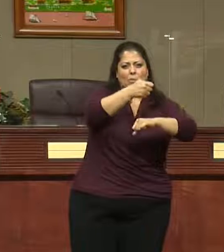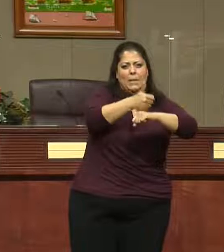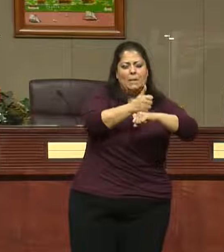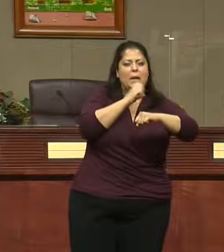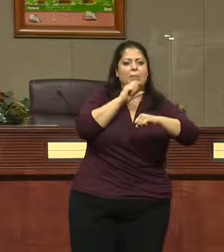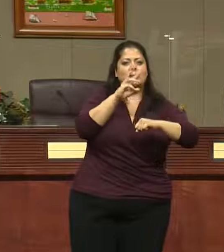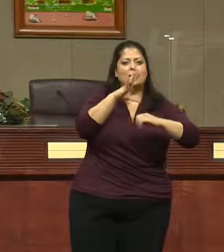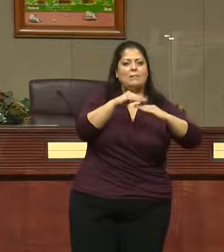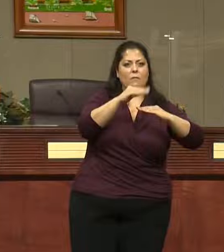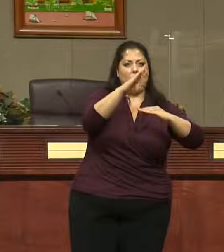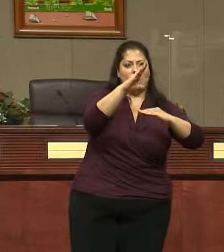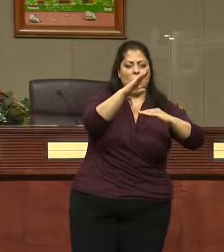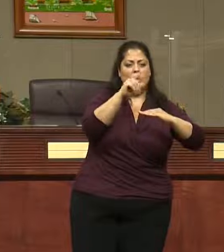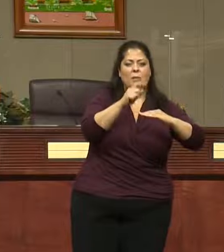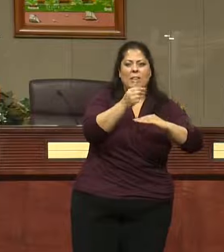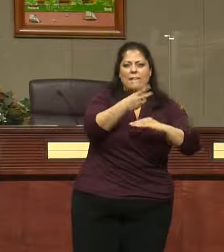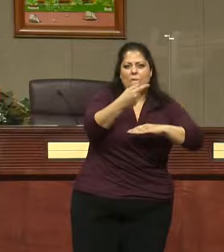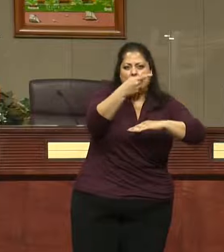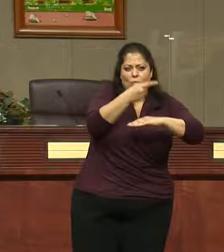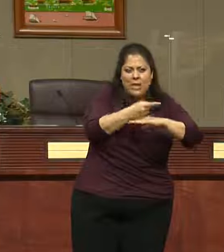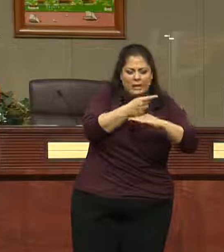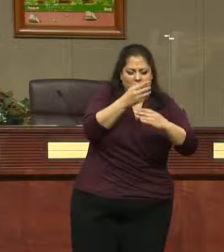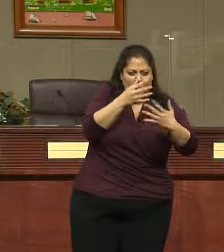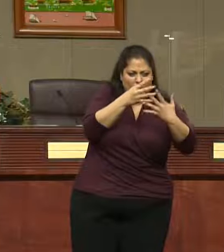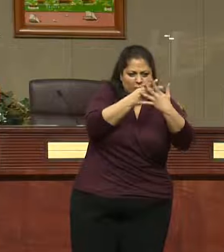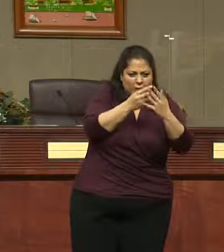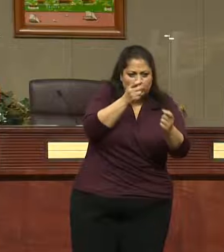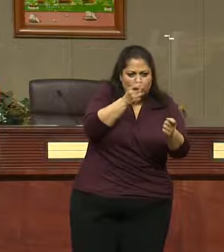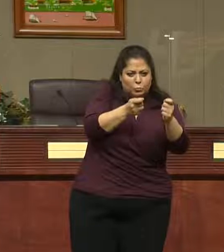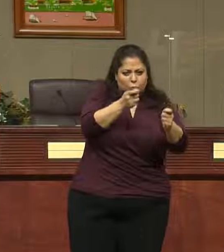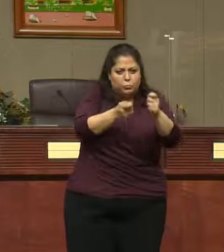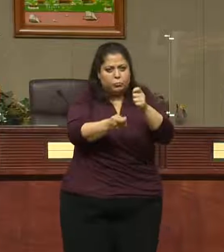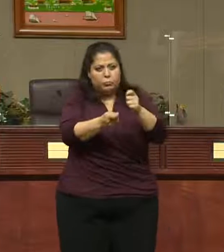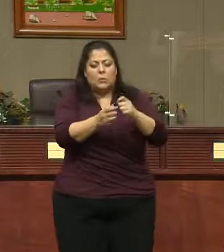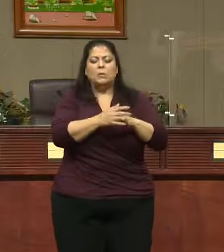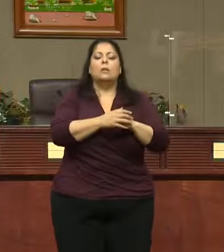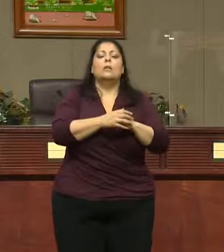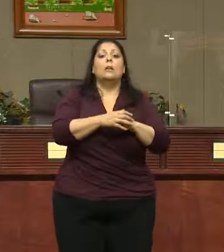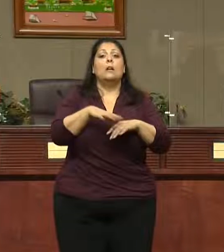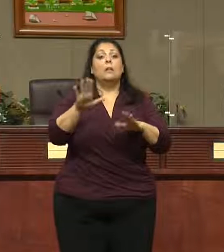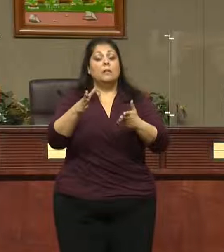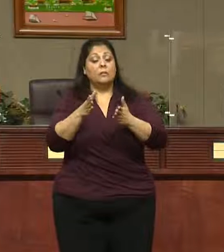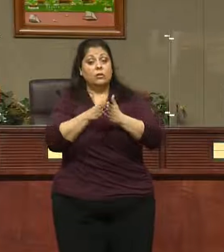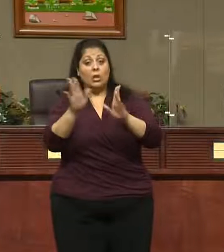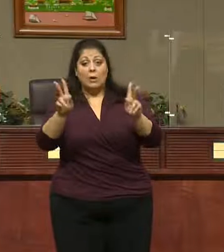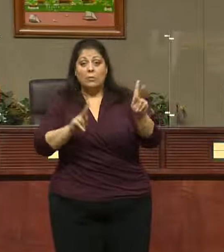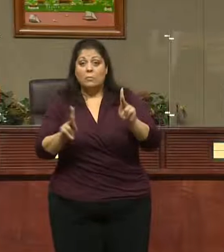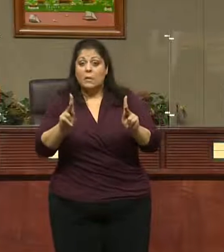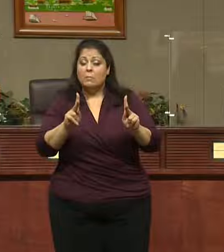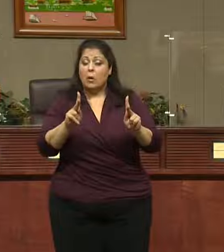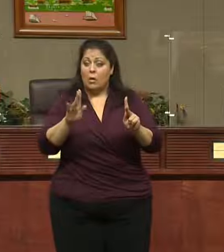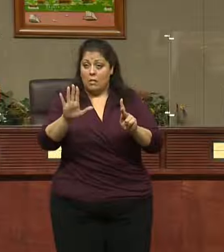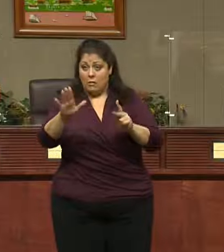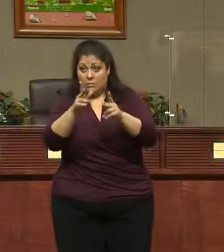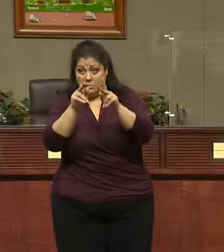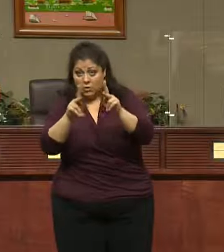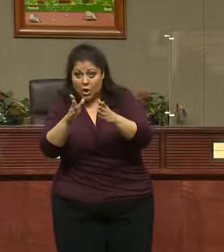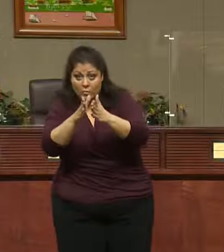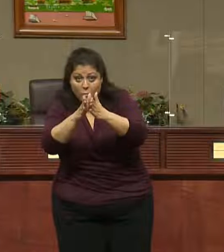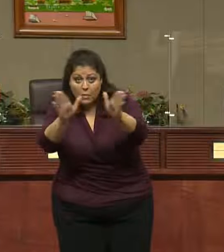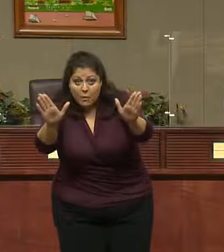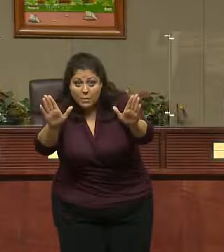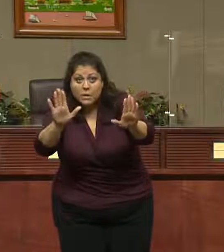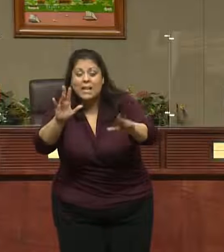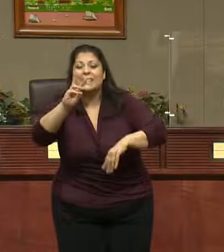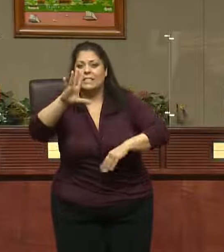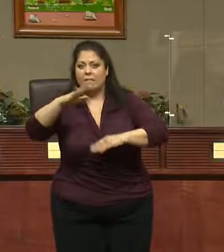65. We are going to open that up. Remember, for the general public, continue to be 65 years and older.